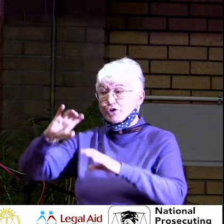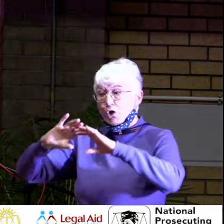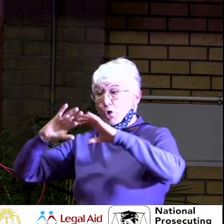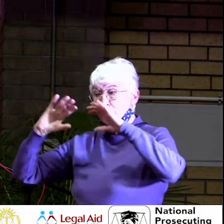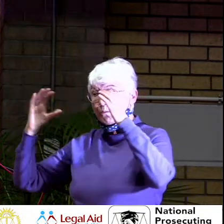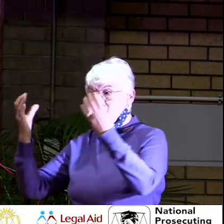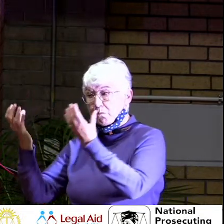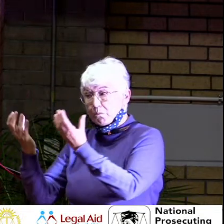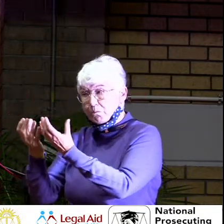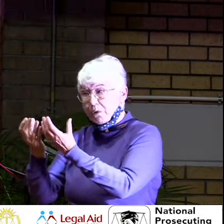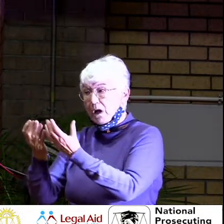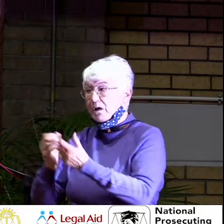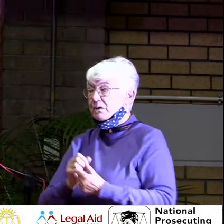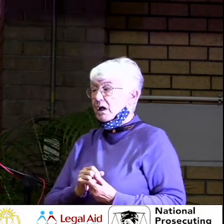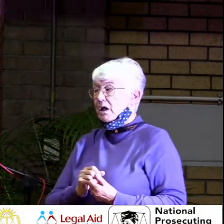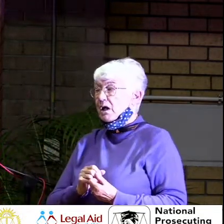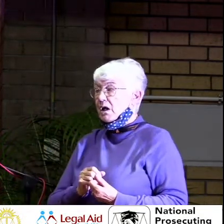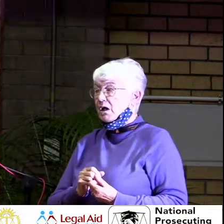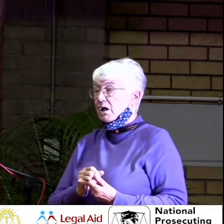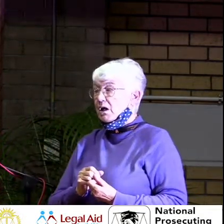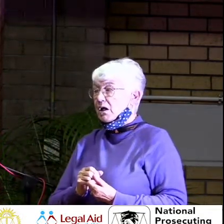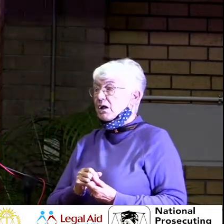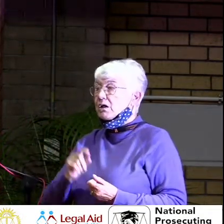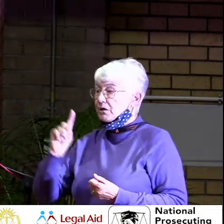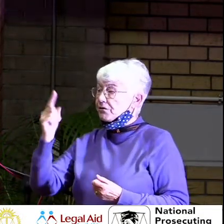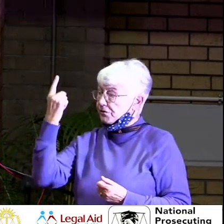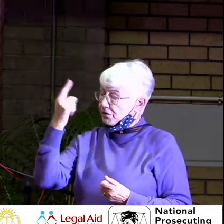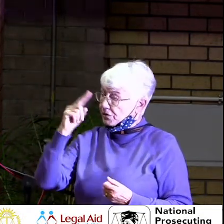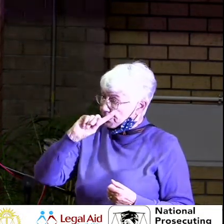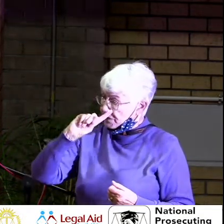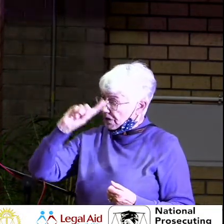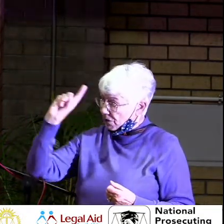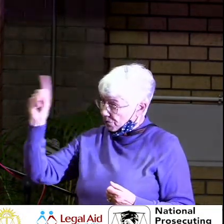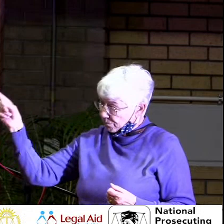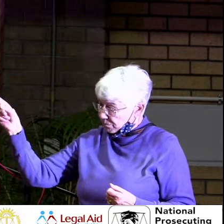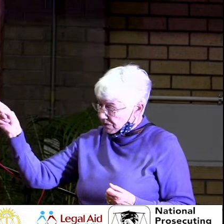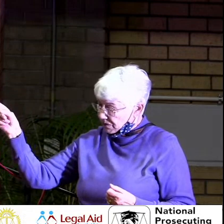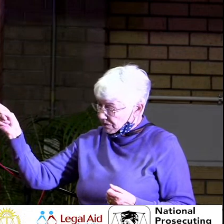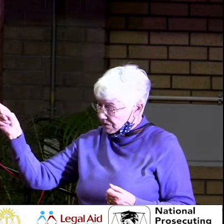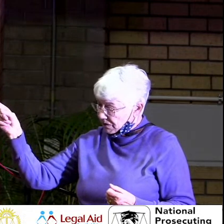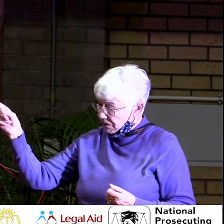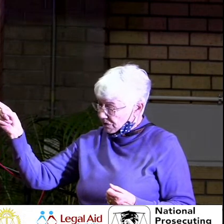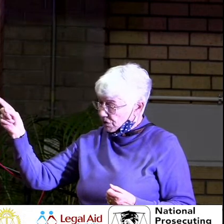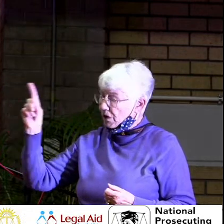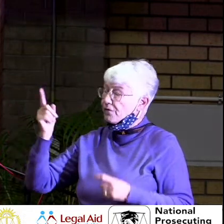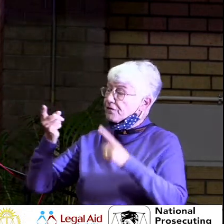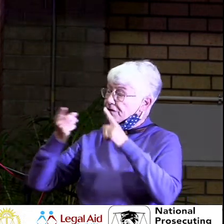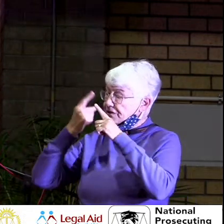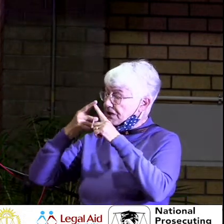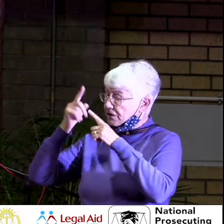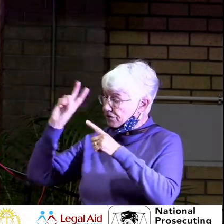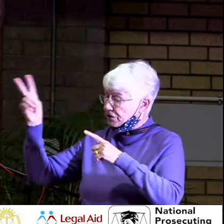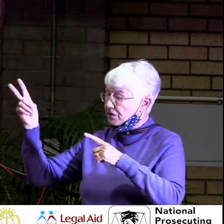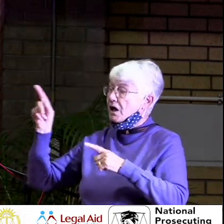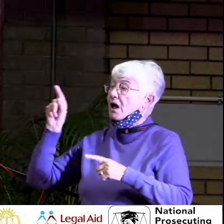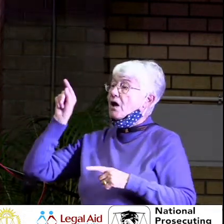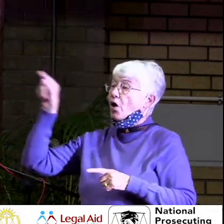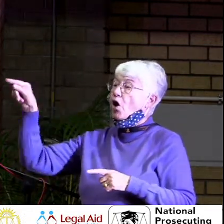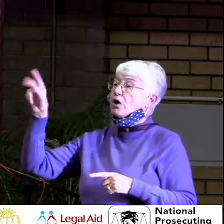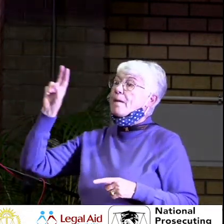it's the first time that you visit the office. Go on a Monday or Wednesday and you will be seen. Thank you.